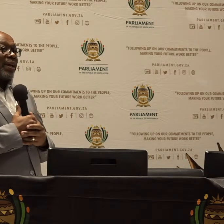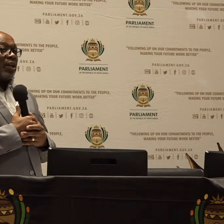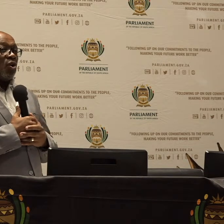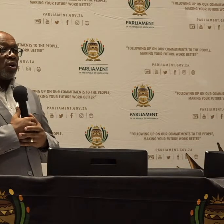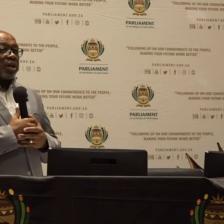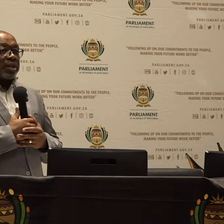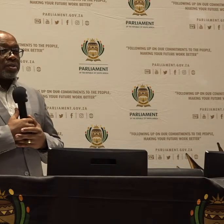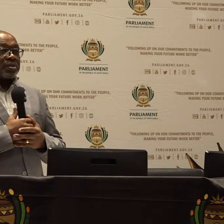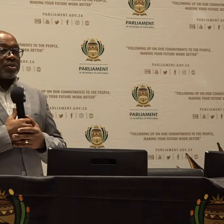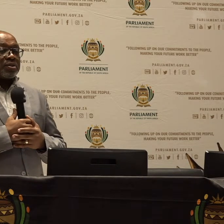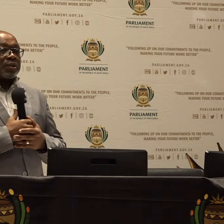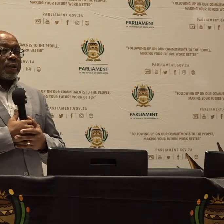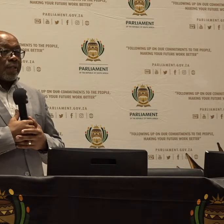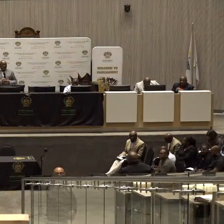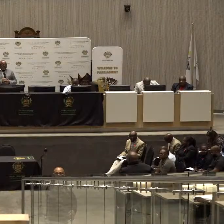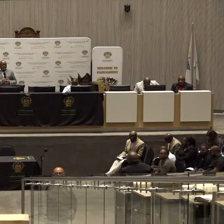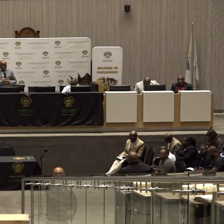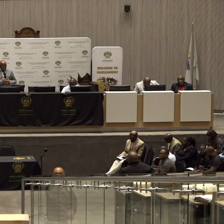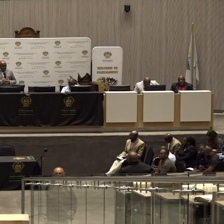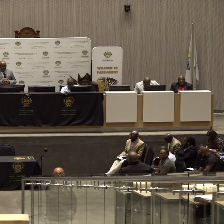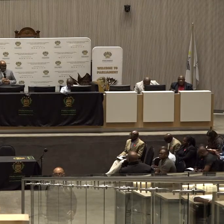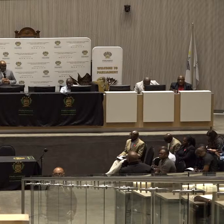with rail occurrences